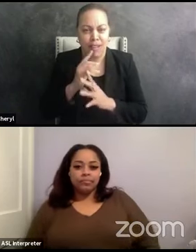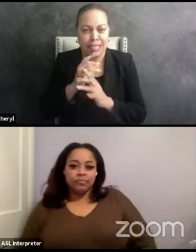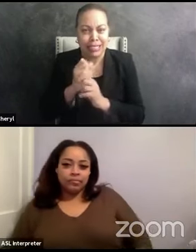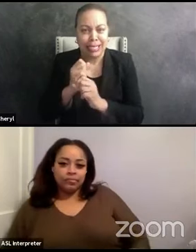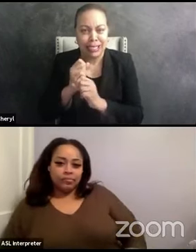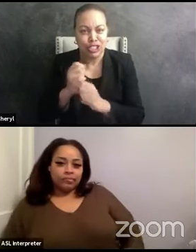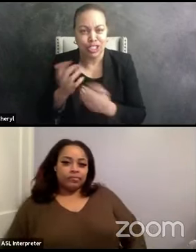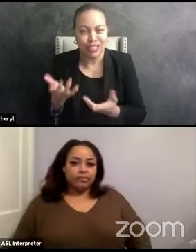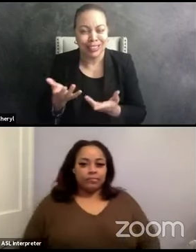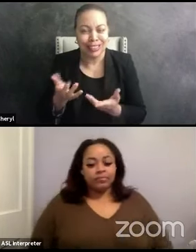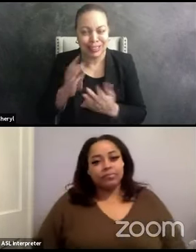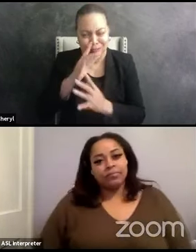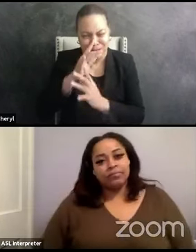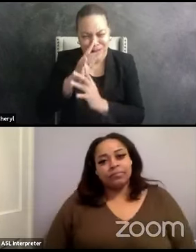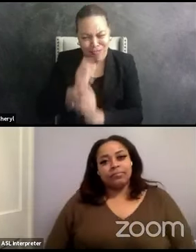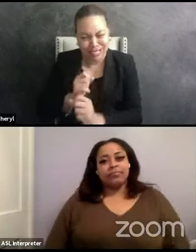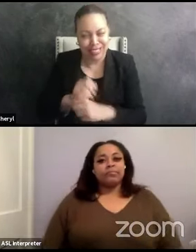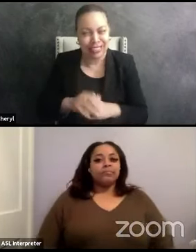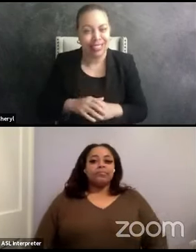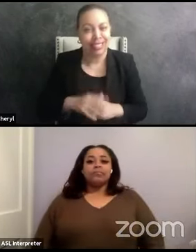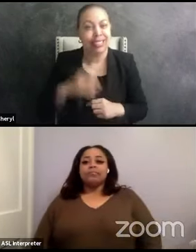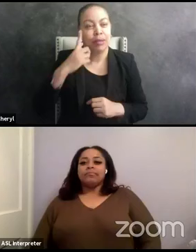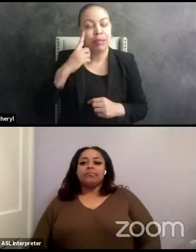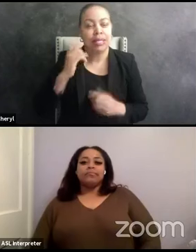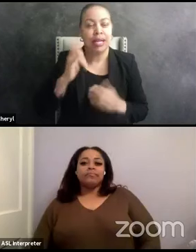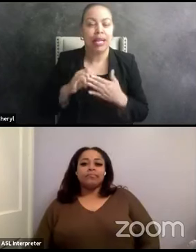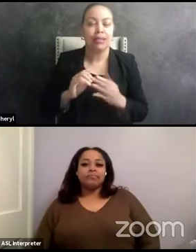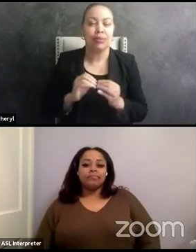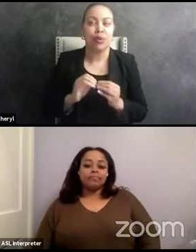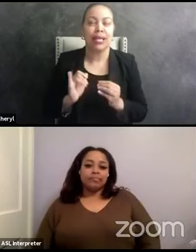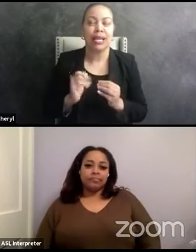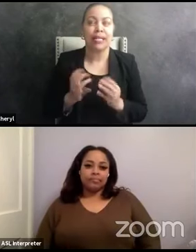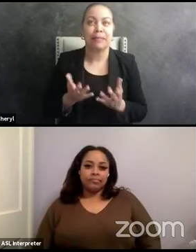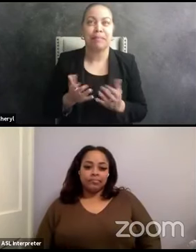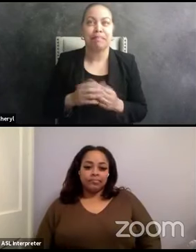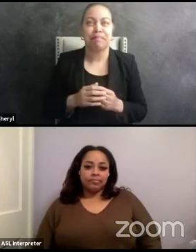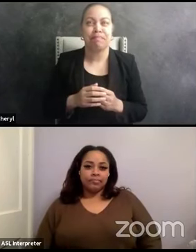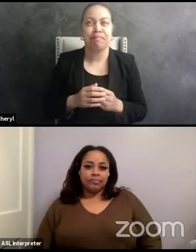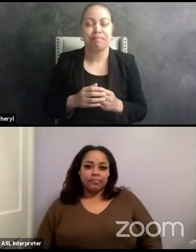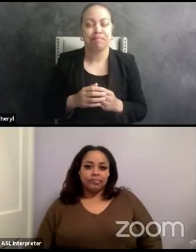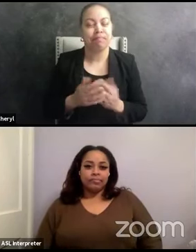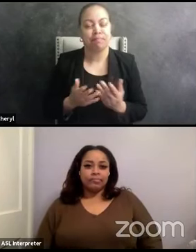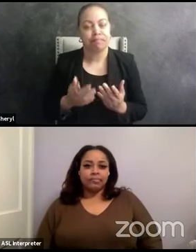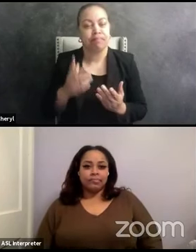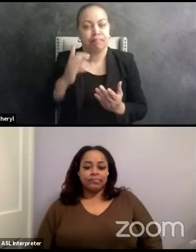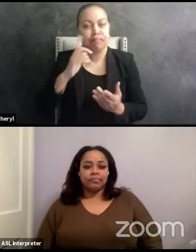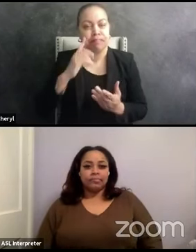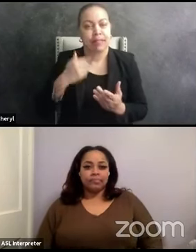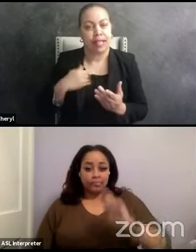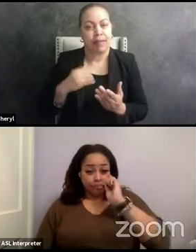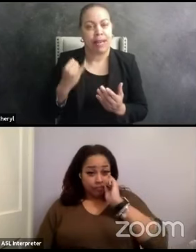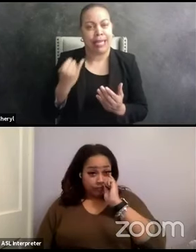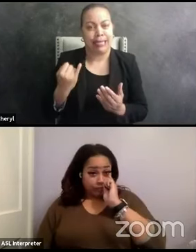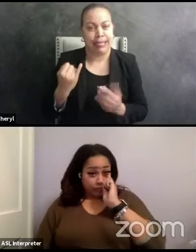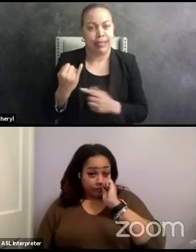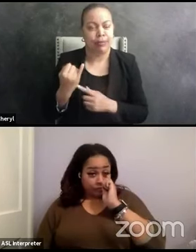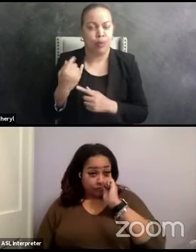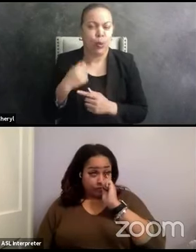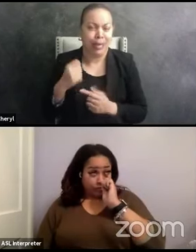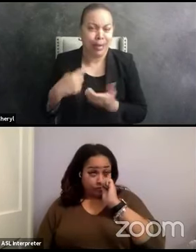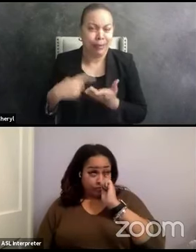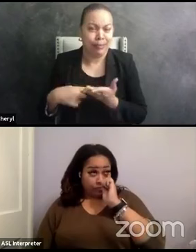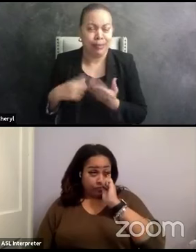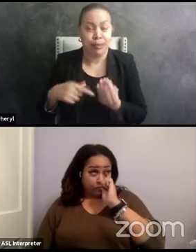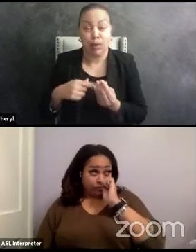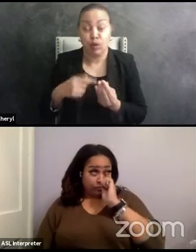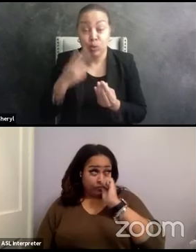Mm-hmm. I think that that is more like I think there's this idea, and I think we can recognize this even in